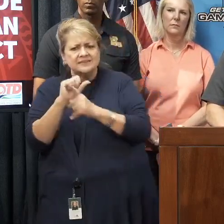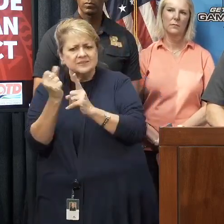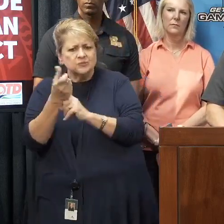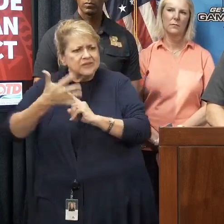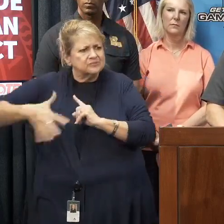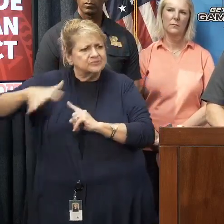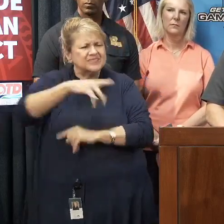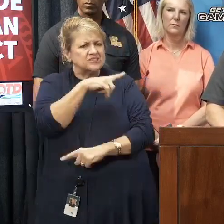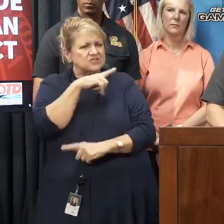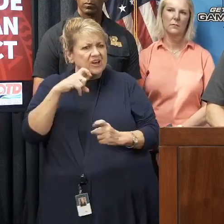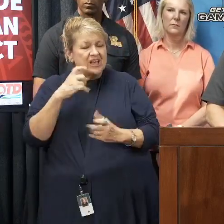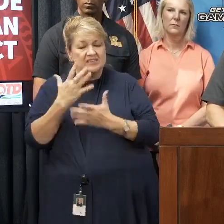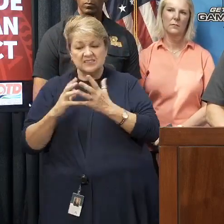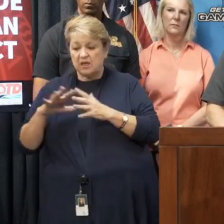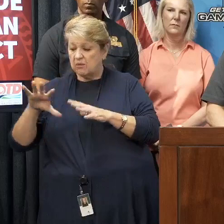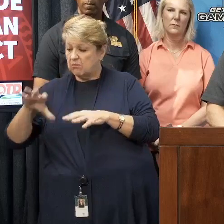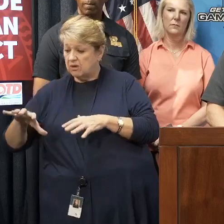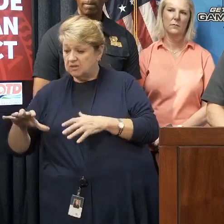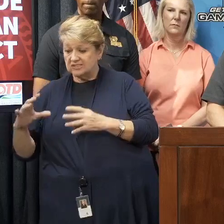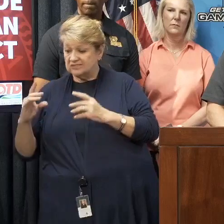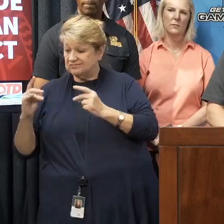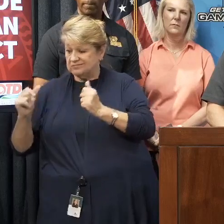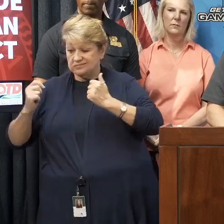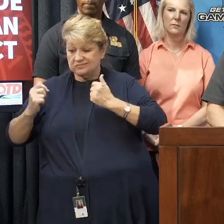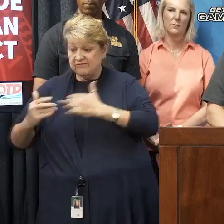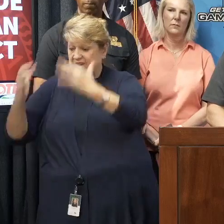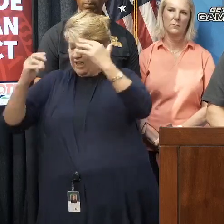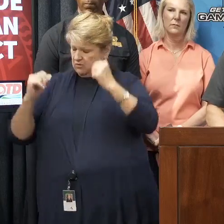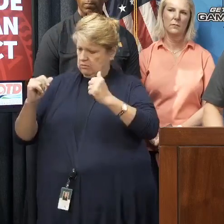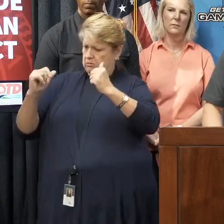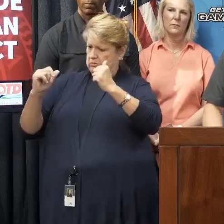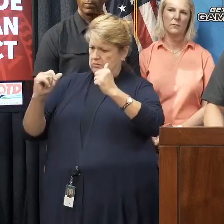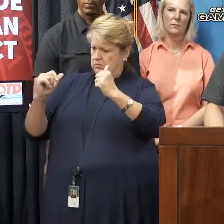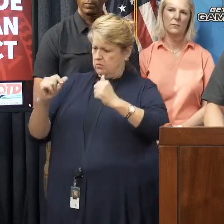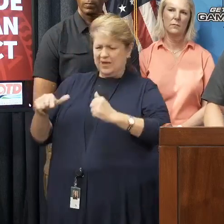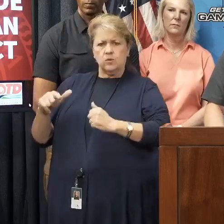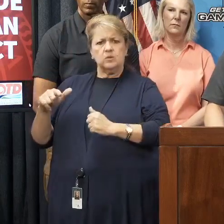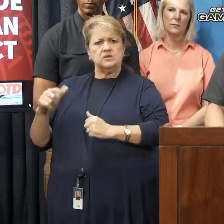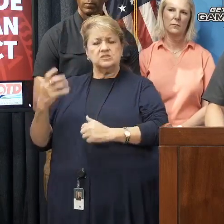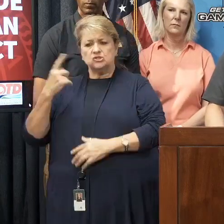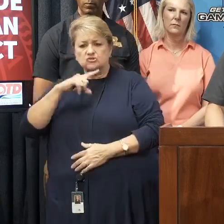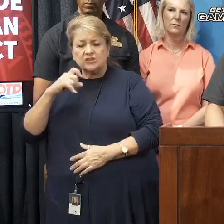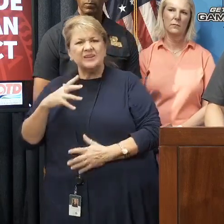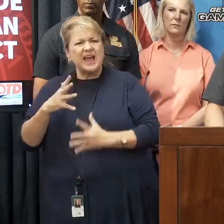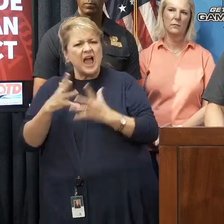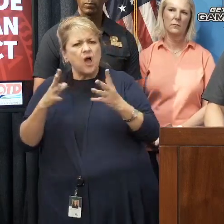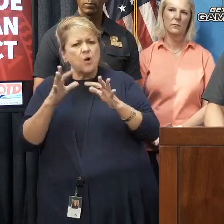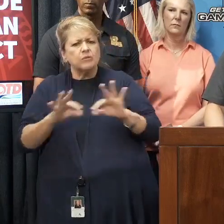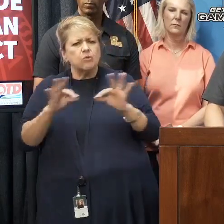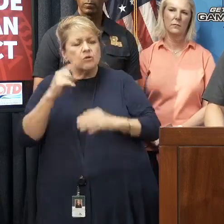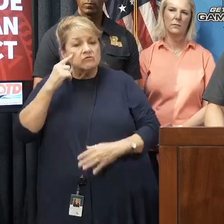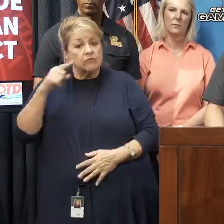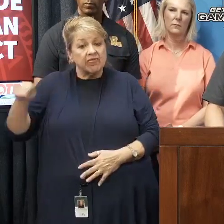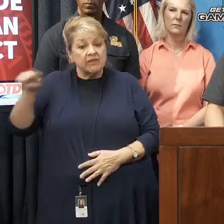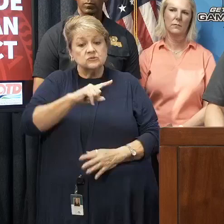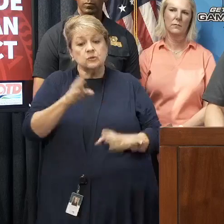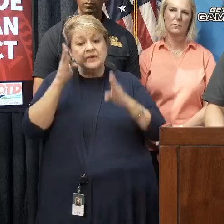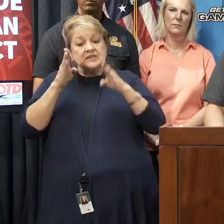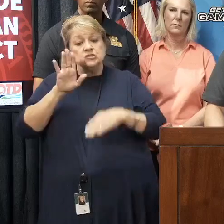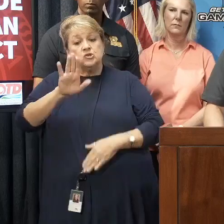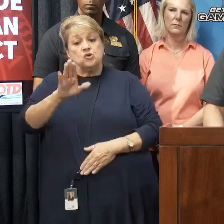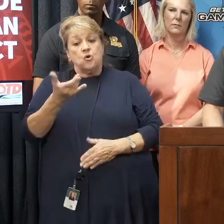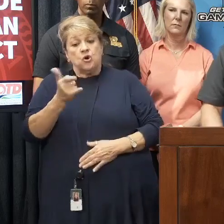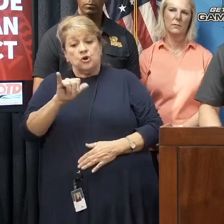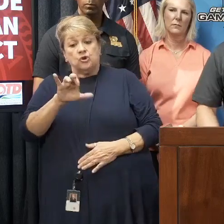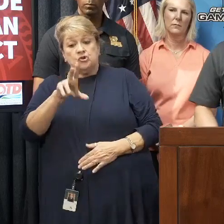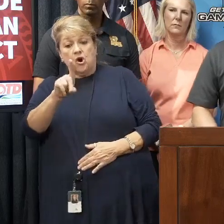that certain patches are just catching up in fire. Tell me, how important is it that people pay attention to not only their yard, but their neighbor's yard, because